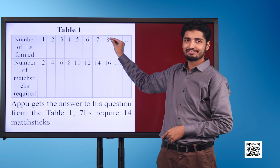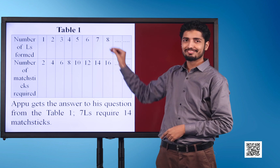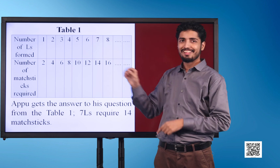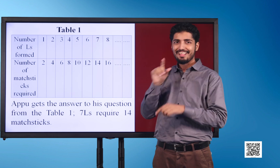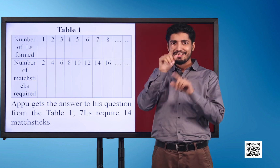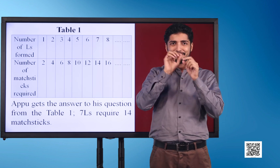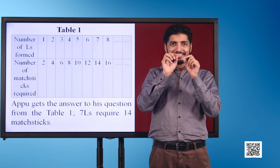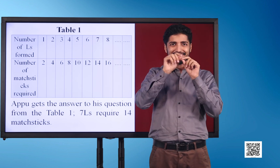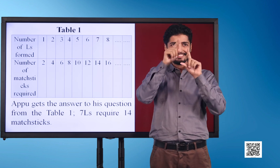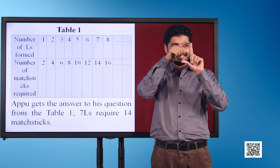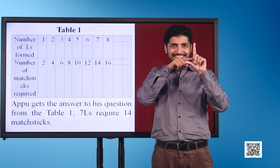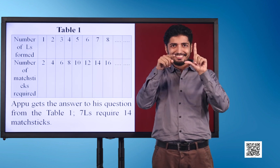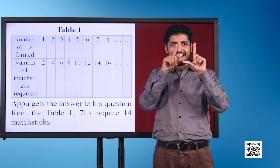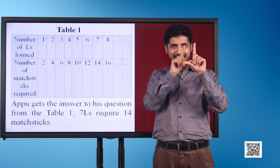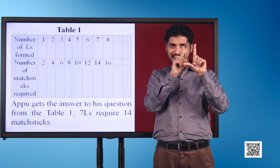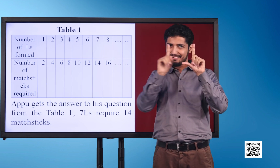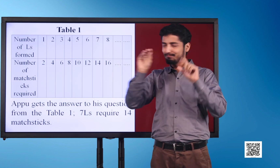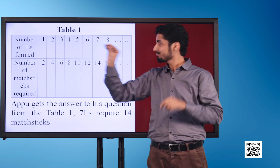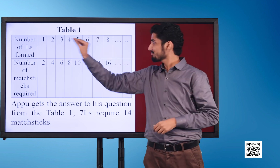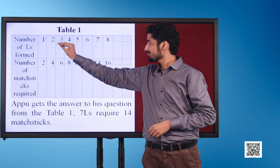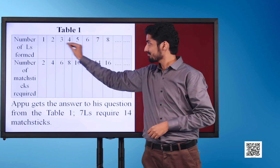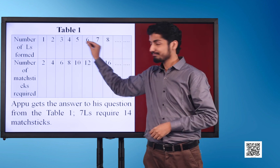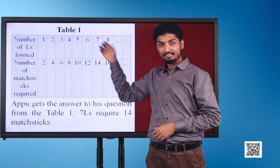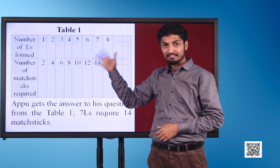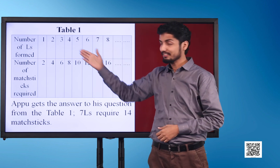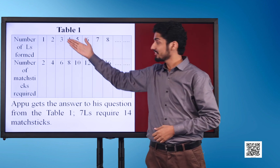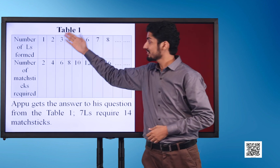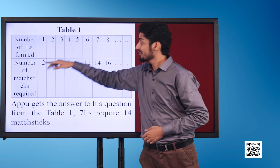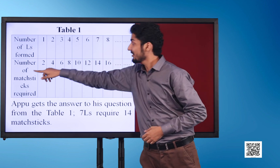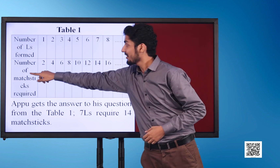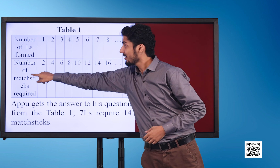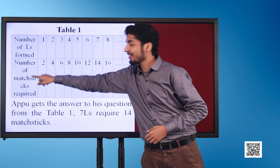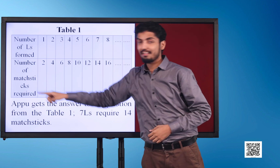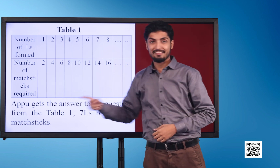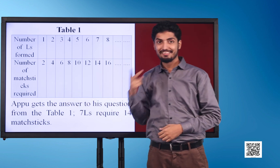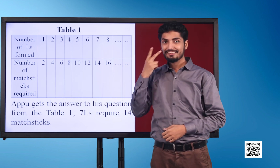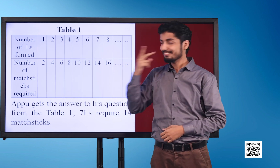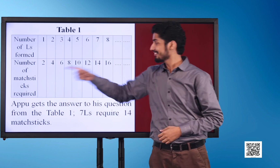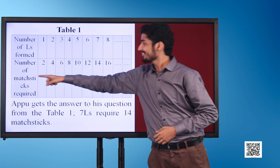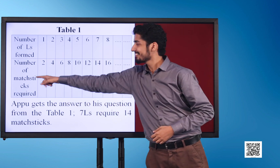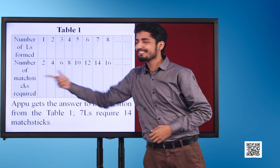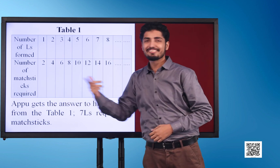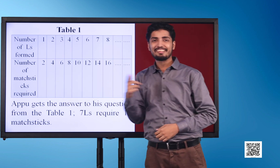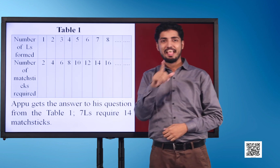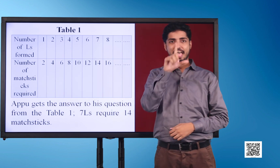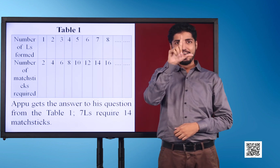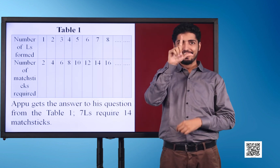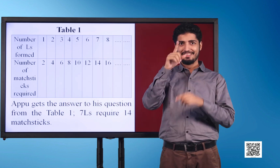Let's read the table row-wise. Number of L's formed 1, 2, 3, 4,